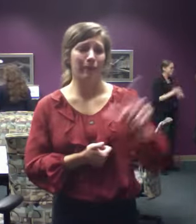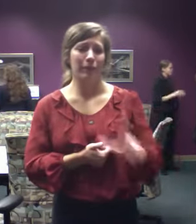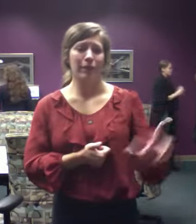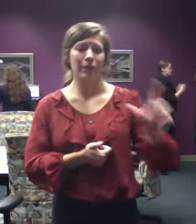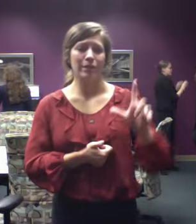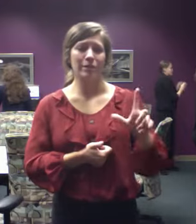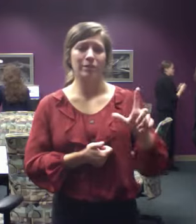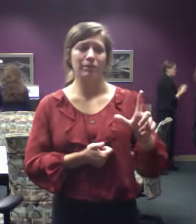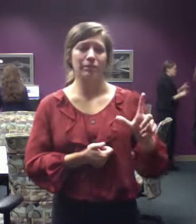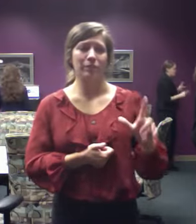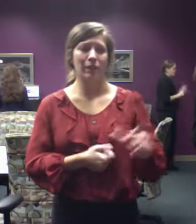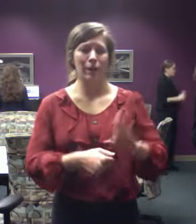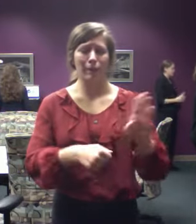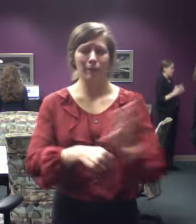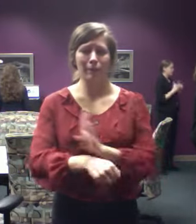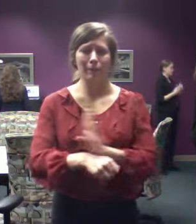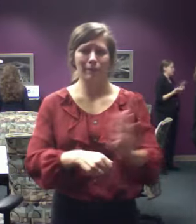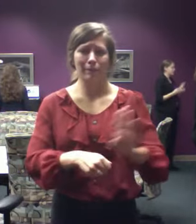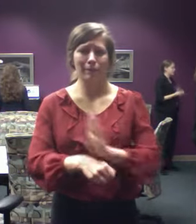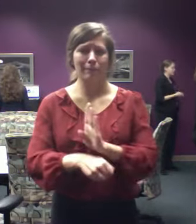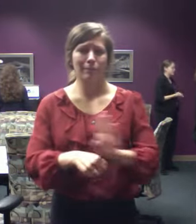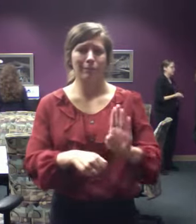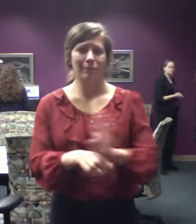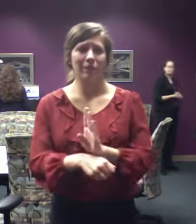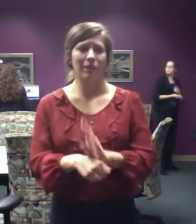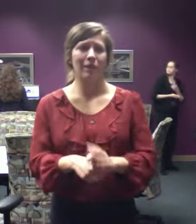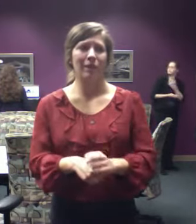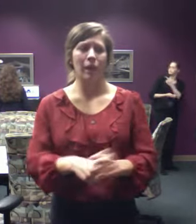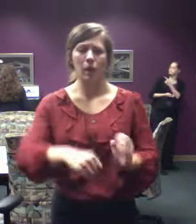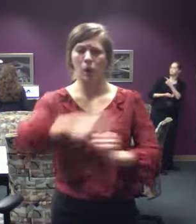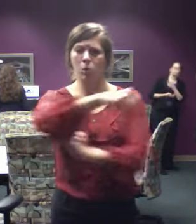31,000 factories, 1,300 bridges,